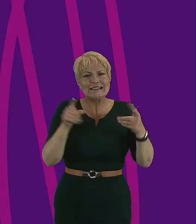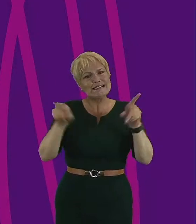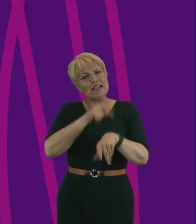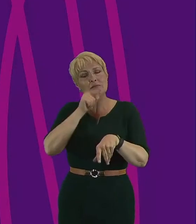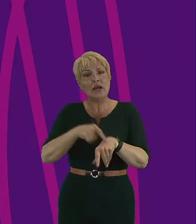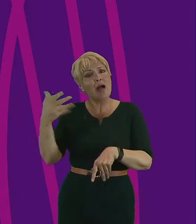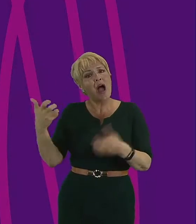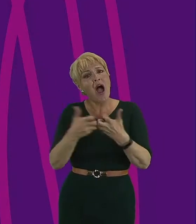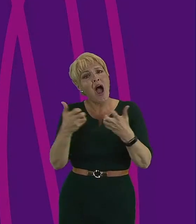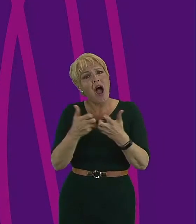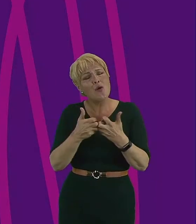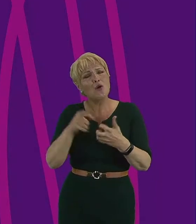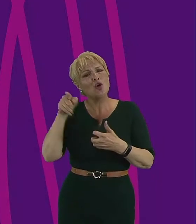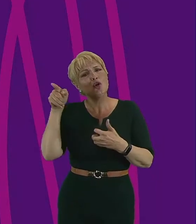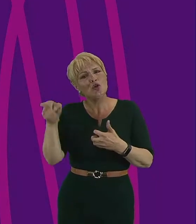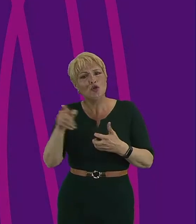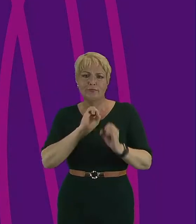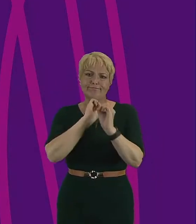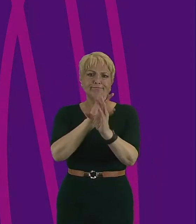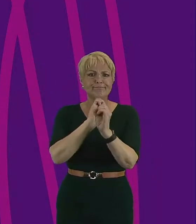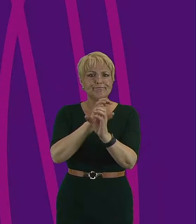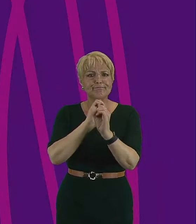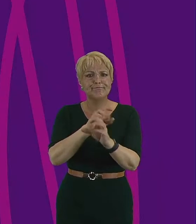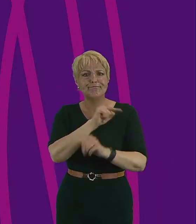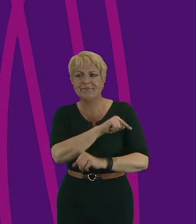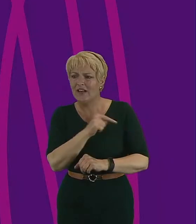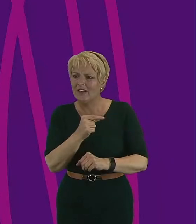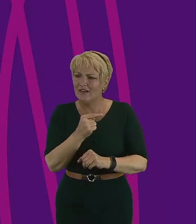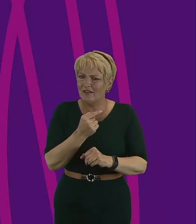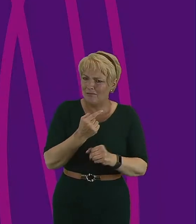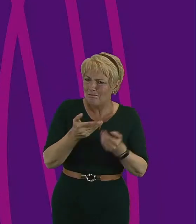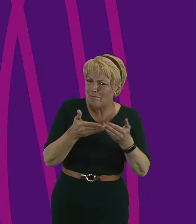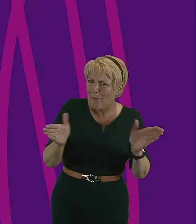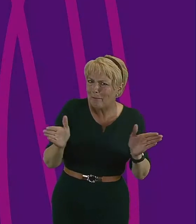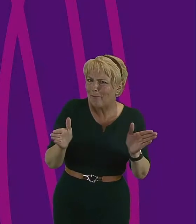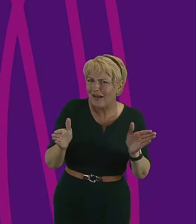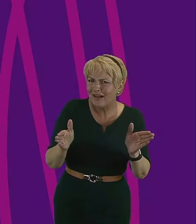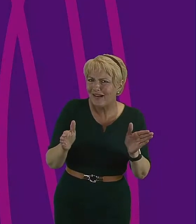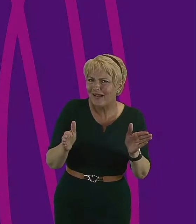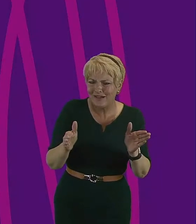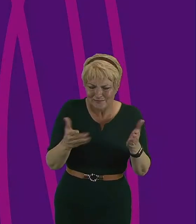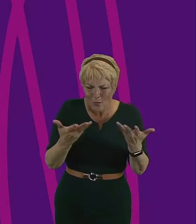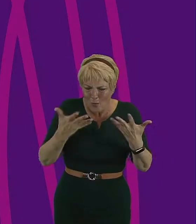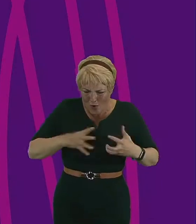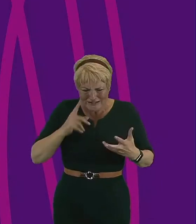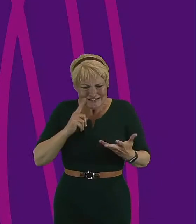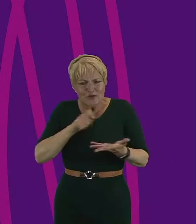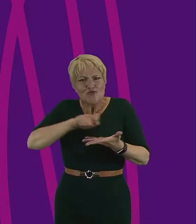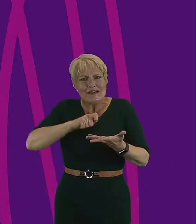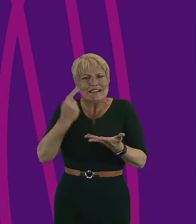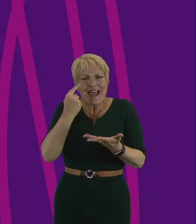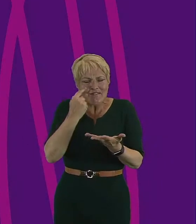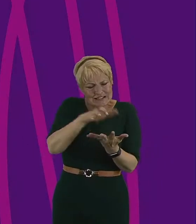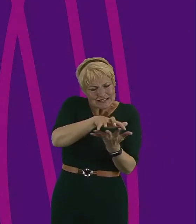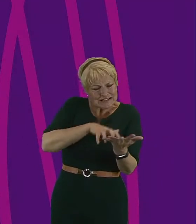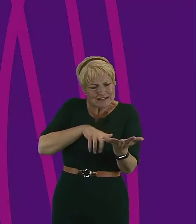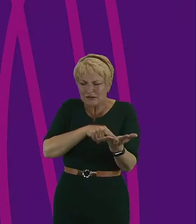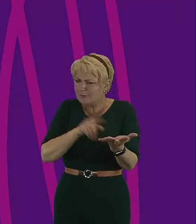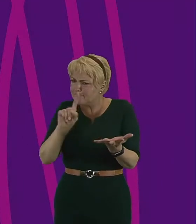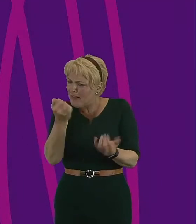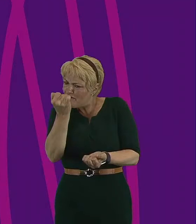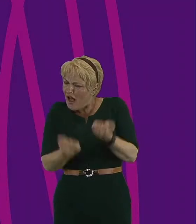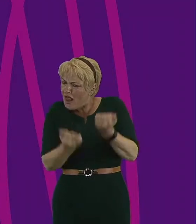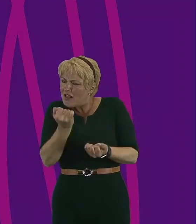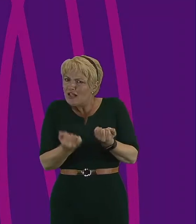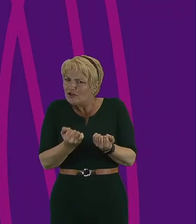informed, not just getting verbal updates through the media or in Parliament, but where can the public see written evidence and evaluation of these